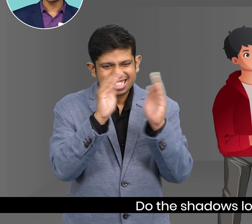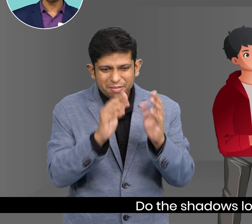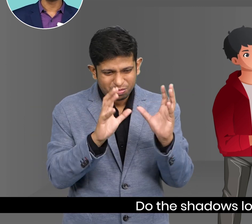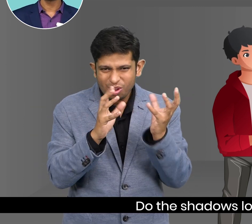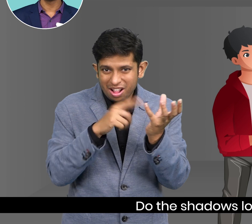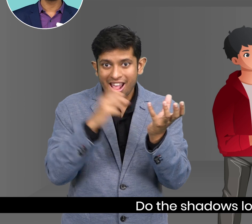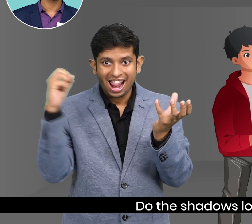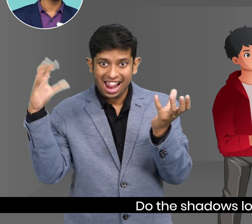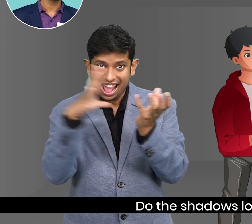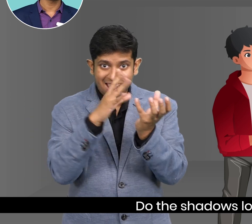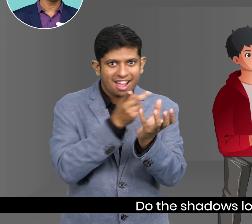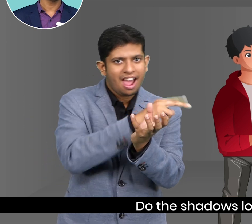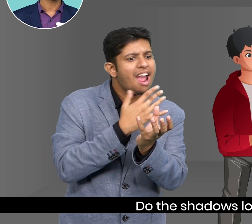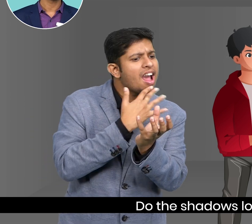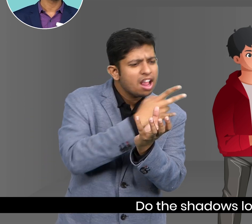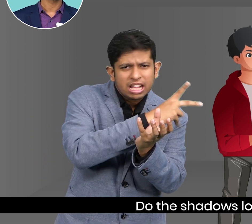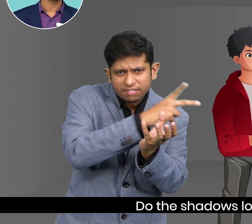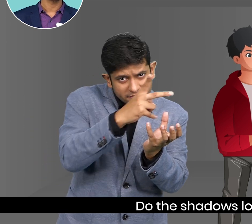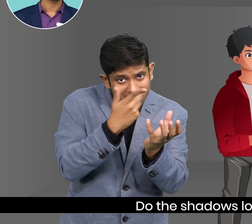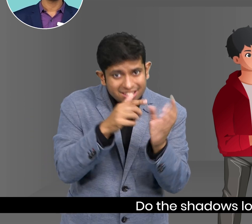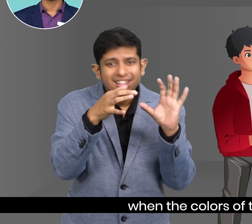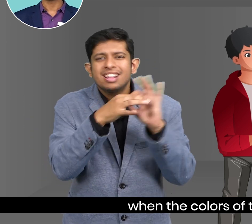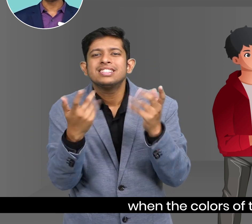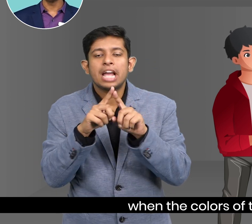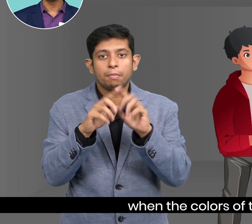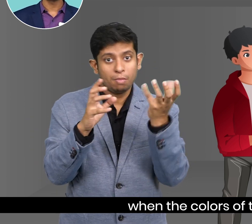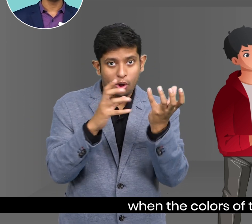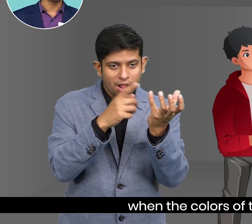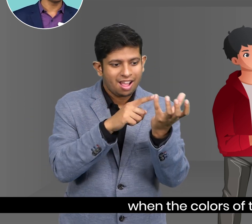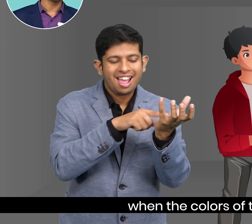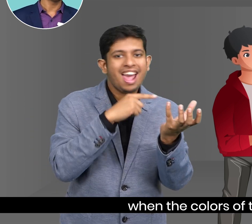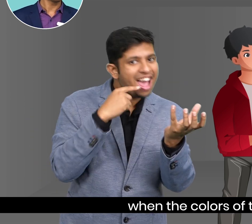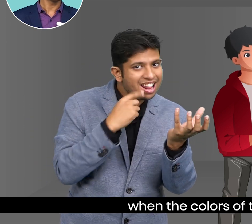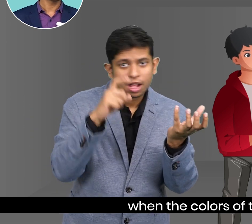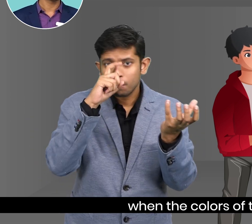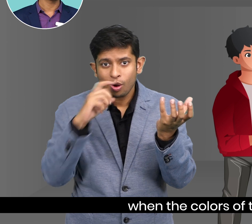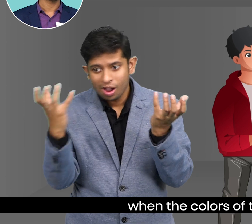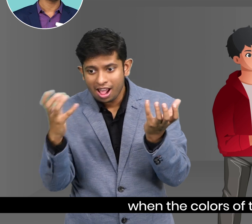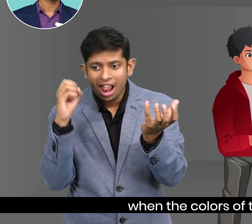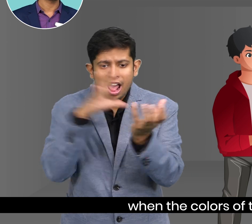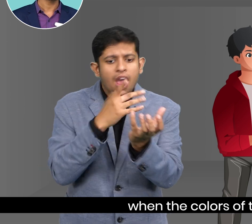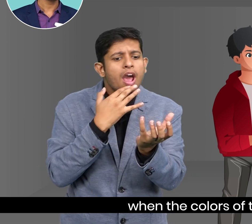Do the shadows look different in color when the colors of the ball are different?